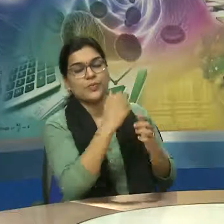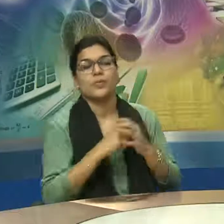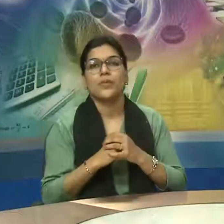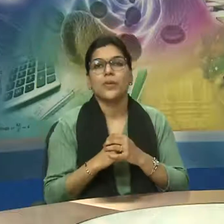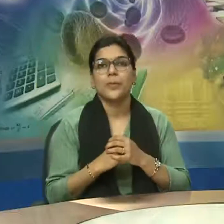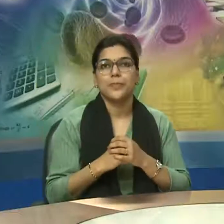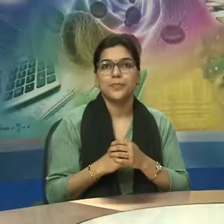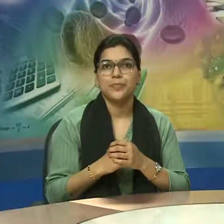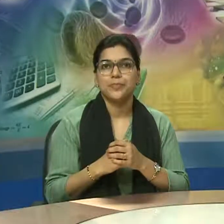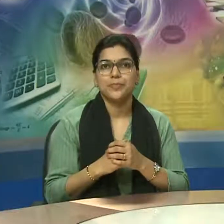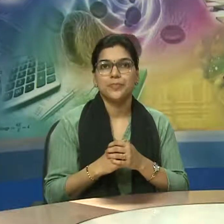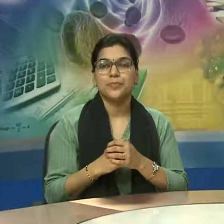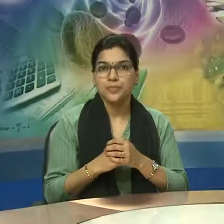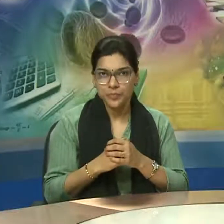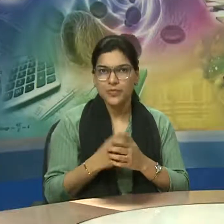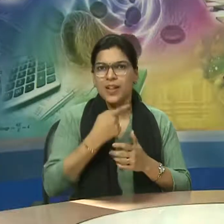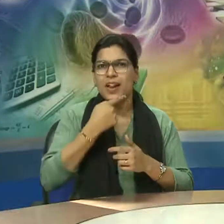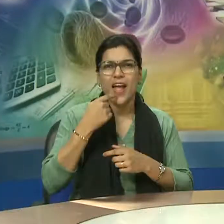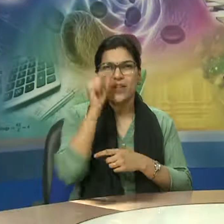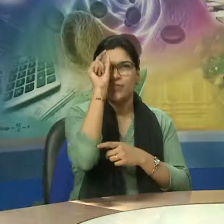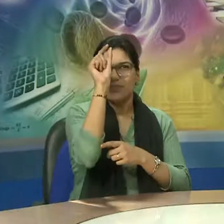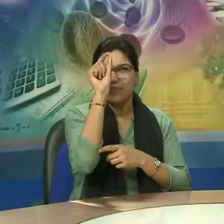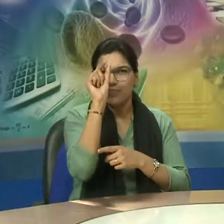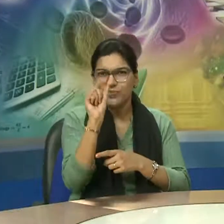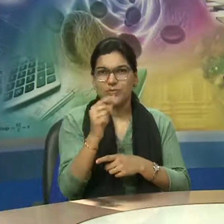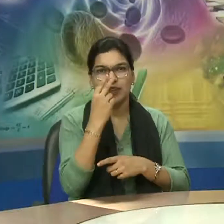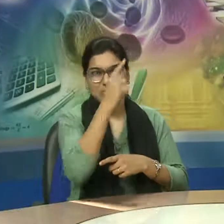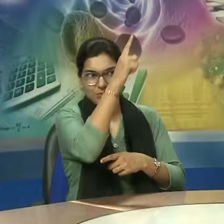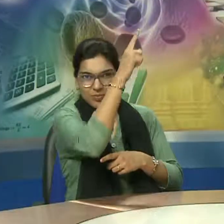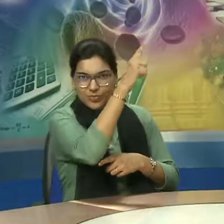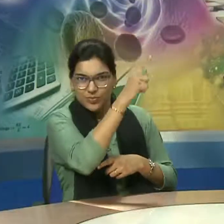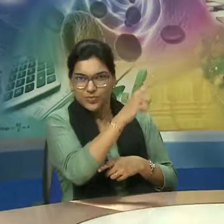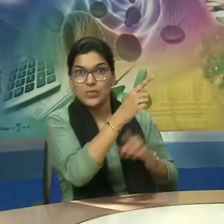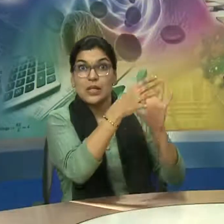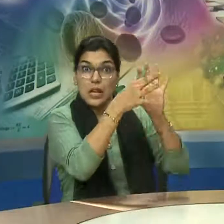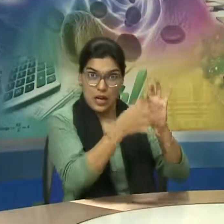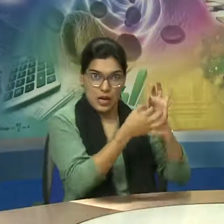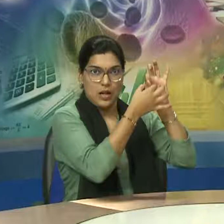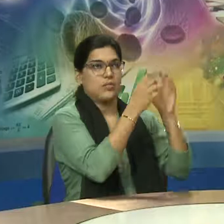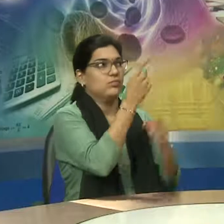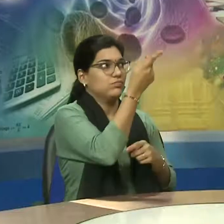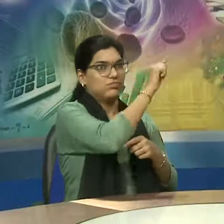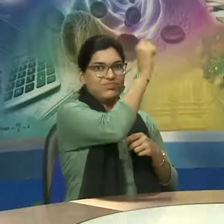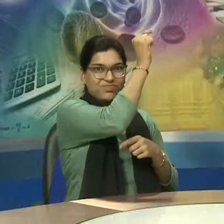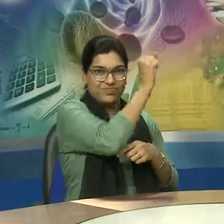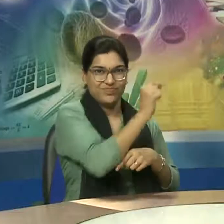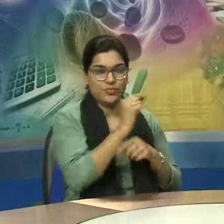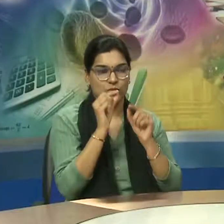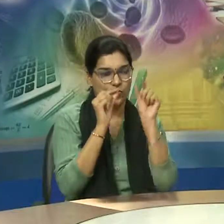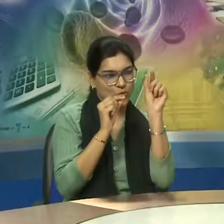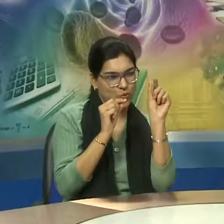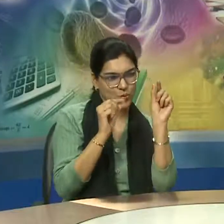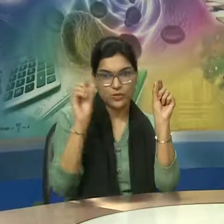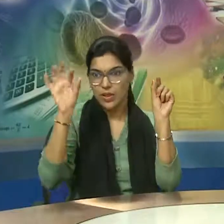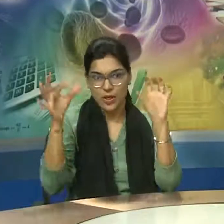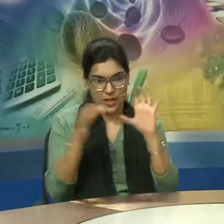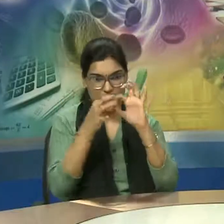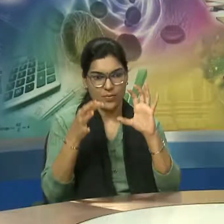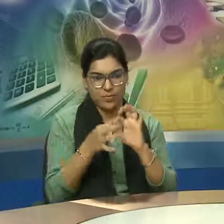of. Des means not and opposite of. In the last table,